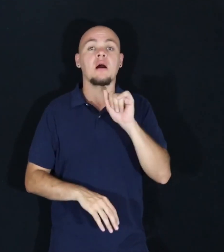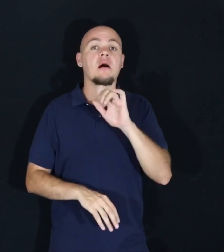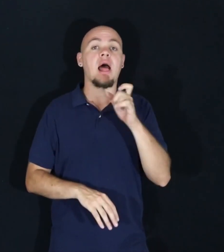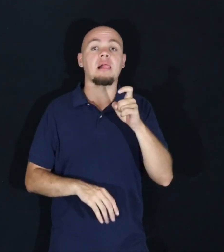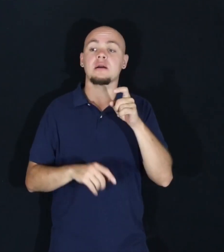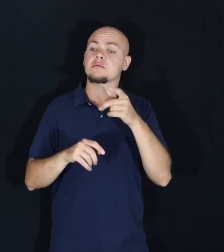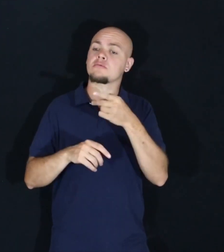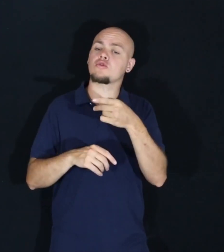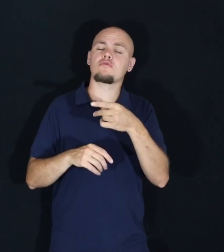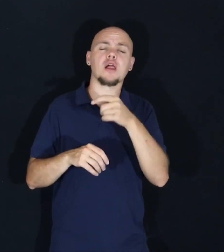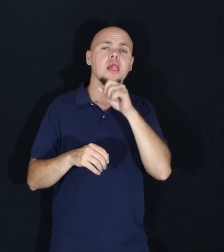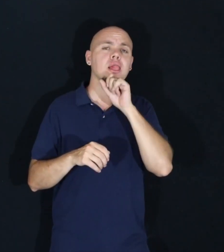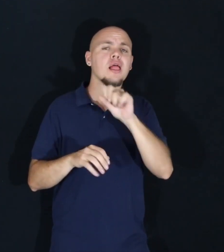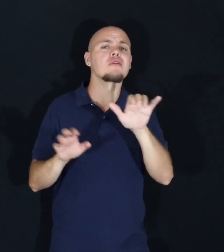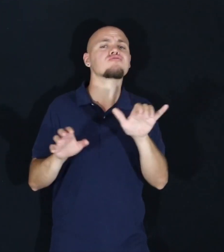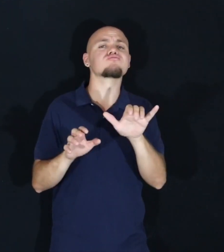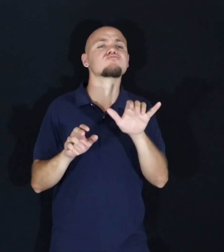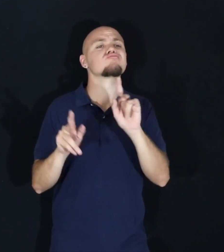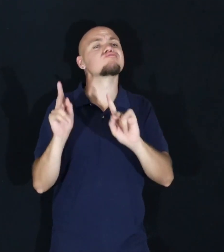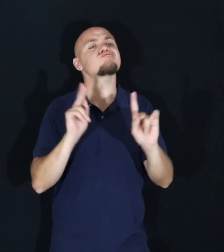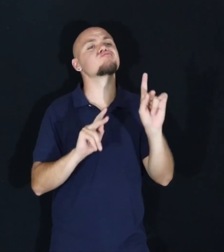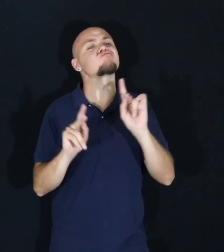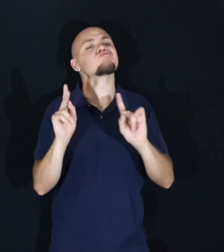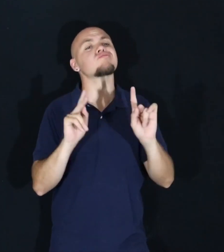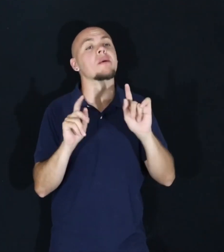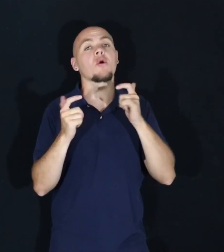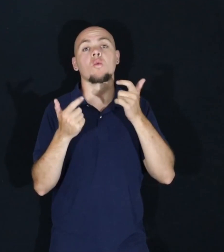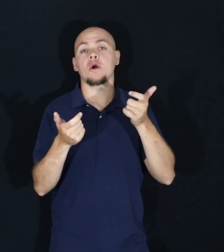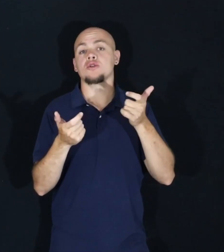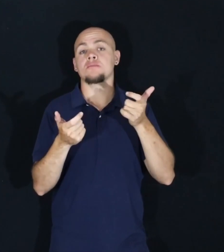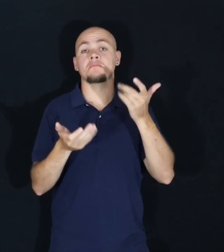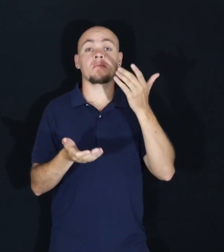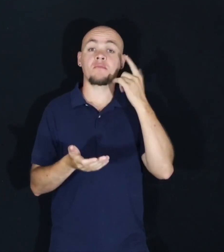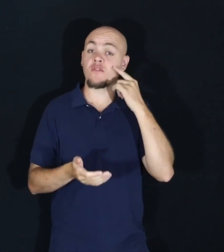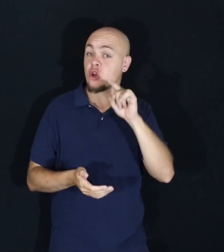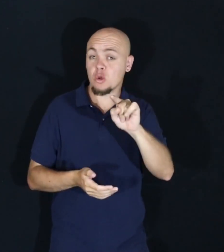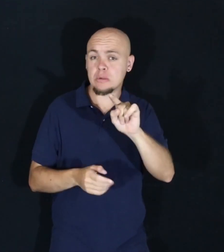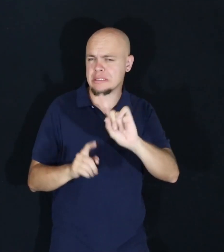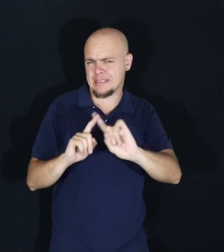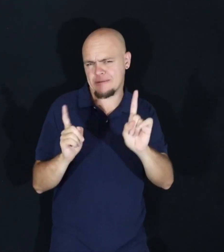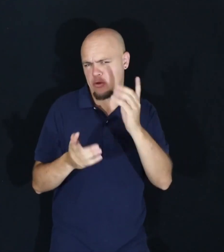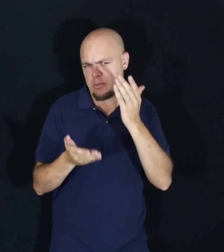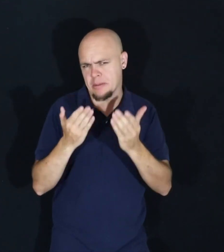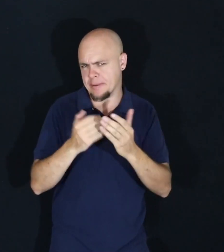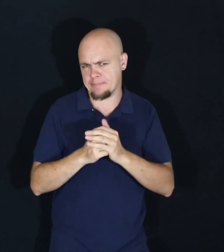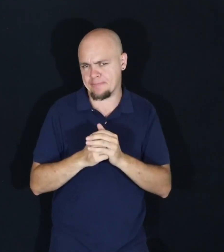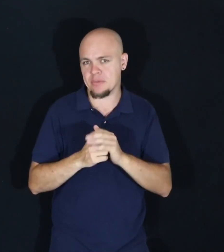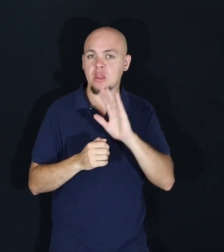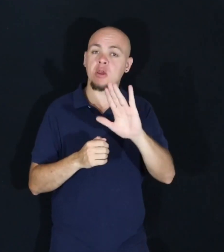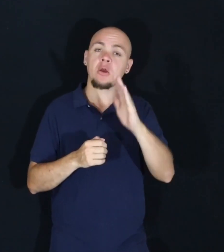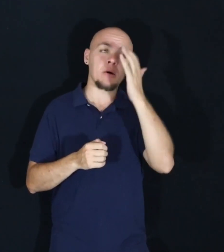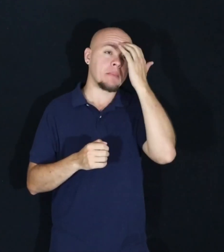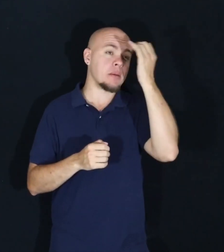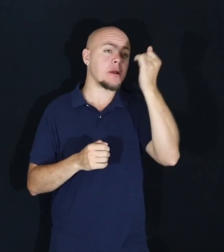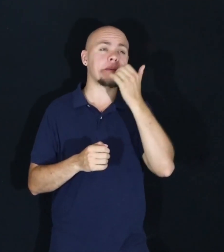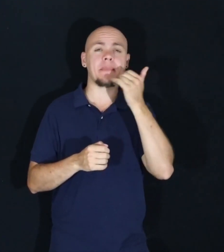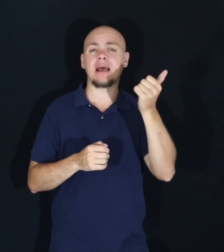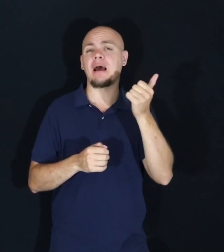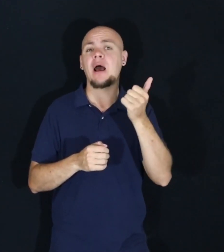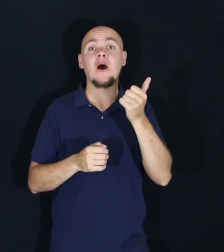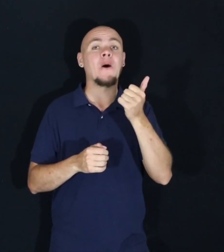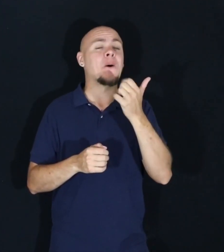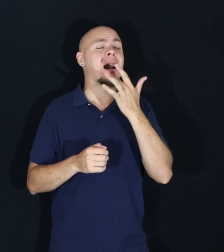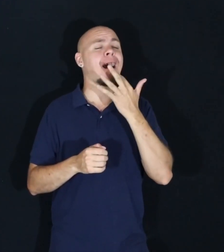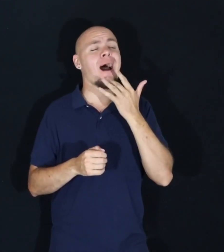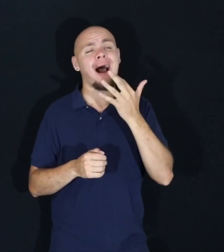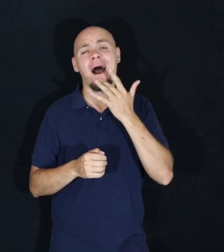together again. People watching. For you, it might be different. Your favorite memories with your friend may be of eating insanely hot chili